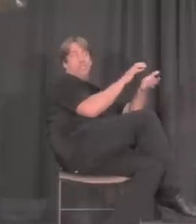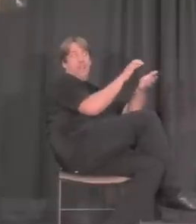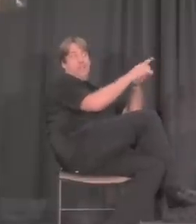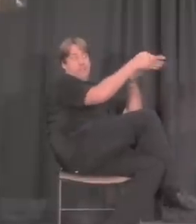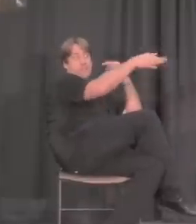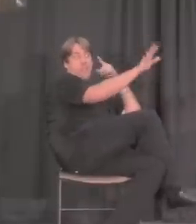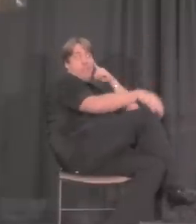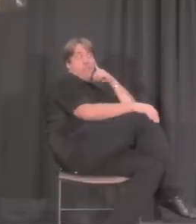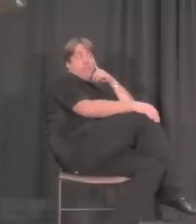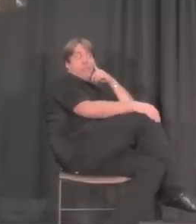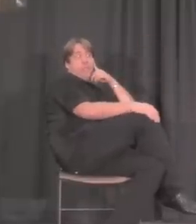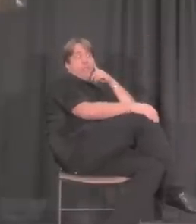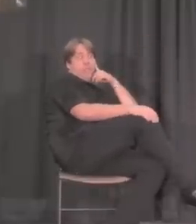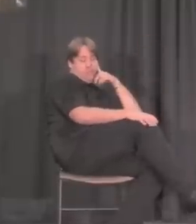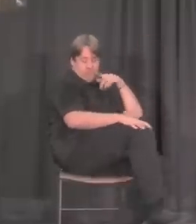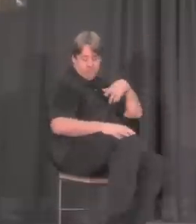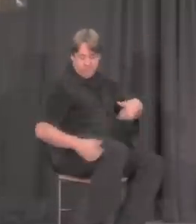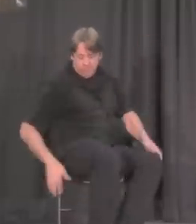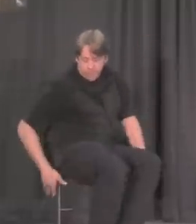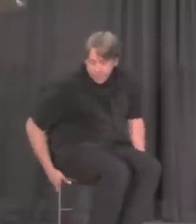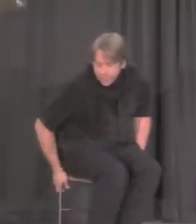did you hear about David? He's